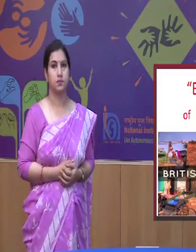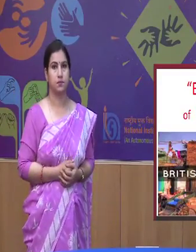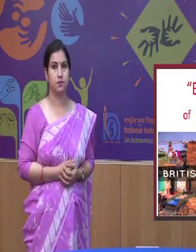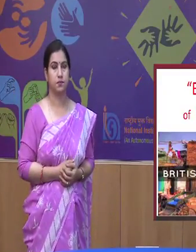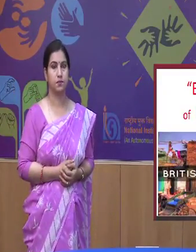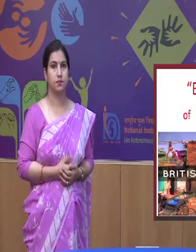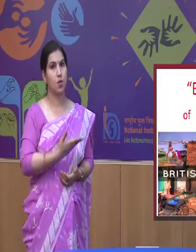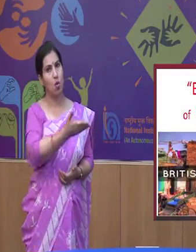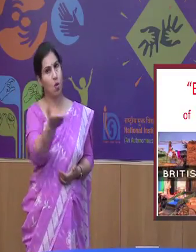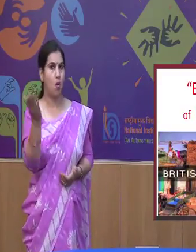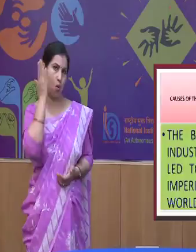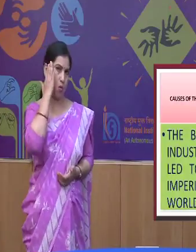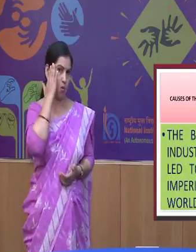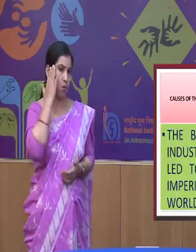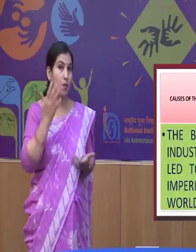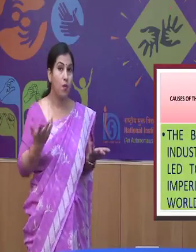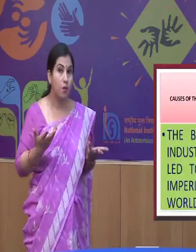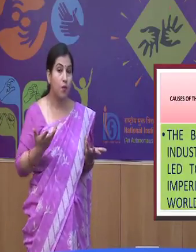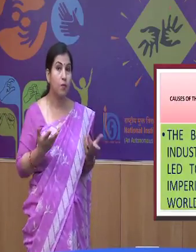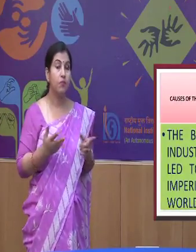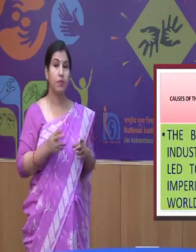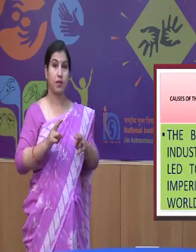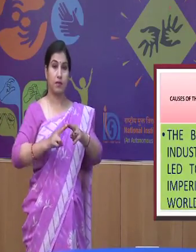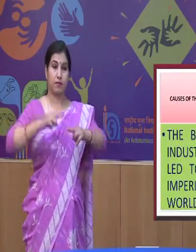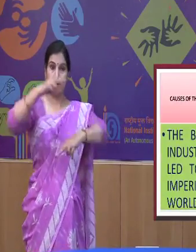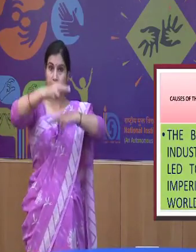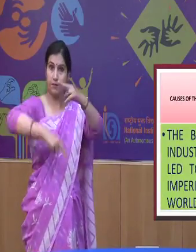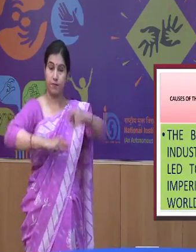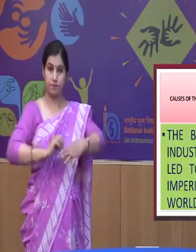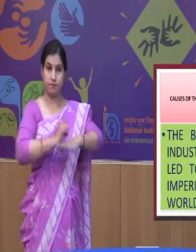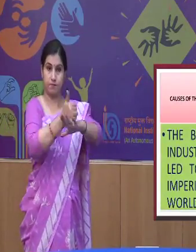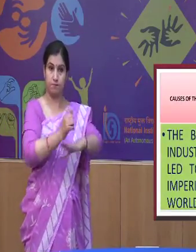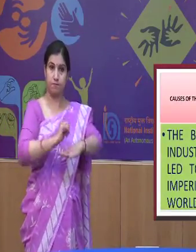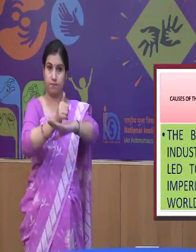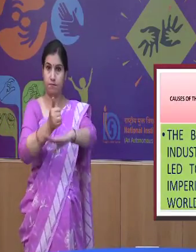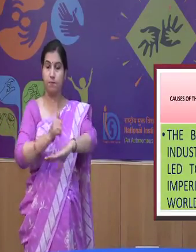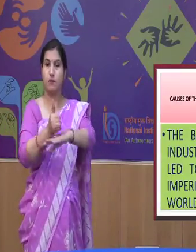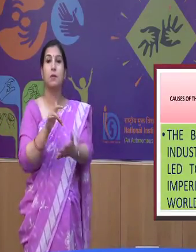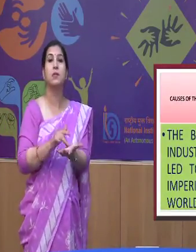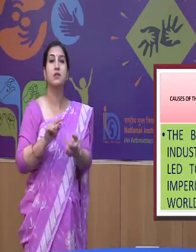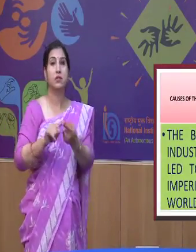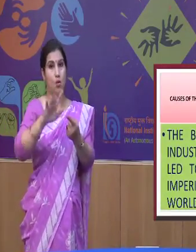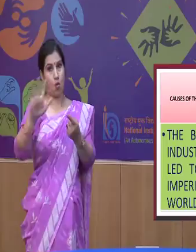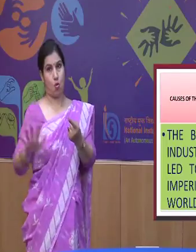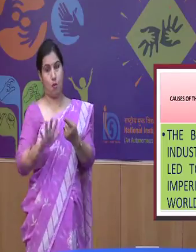As you are aware that the Industrial Revolution in Europe led to the birth